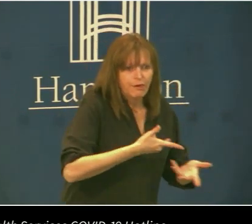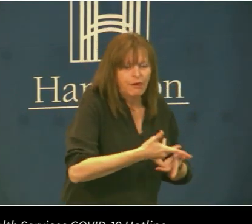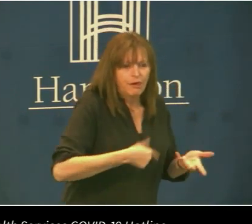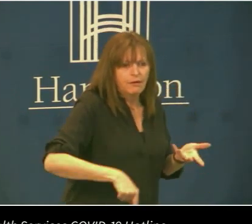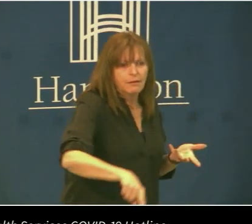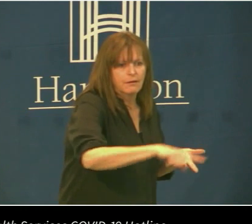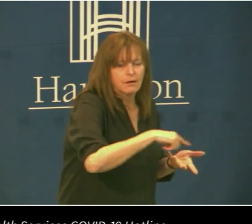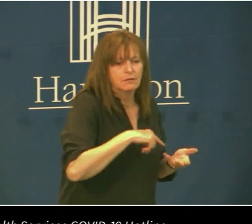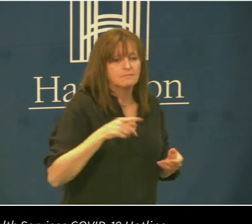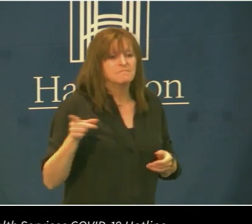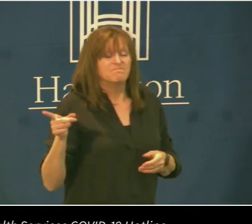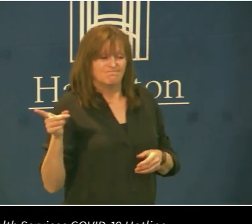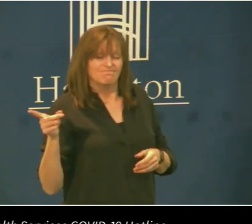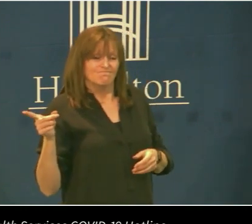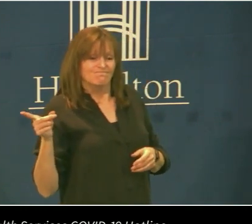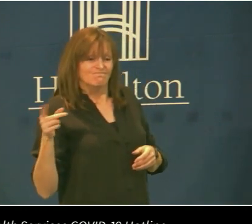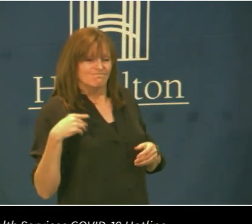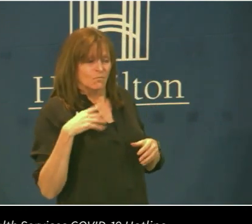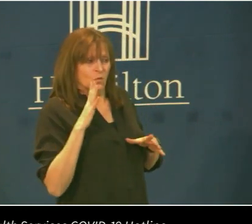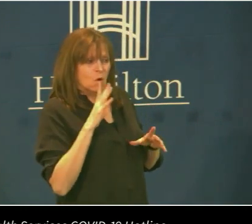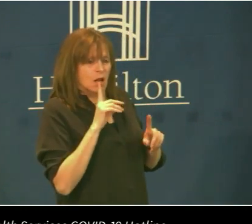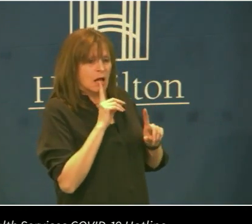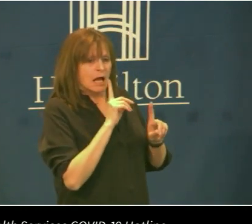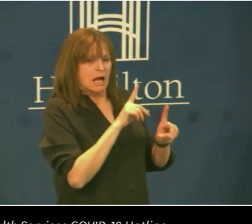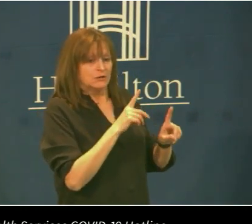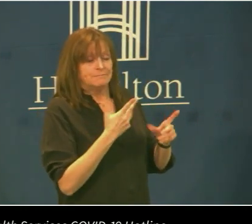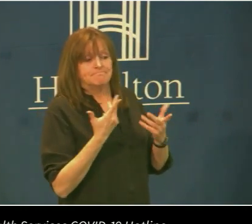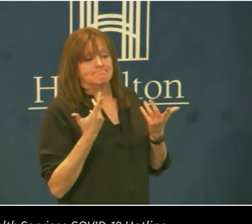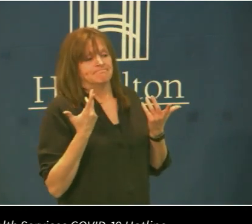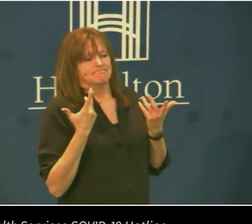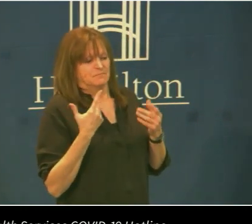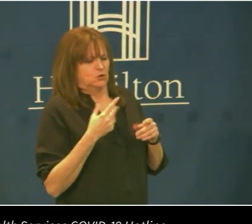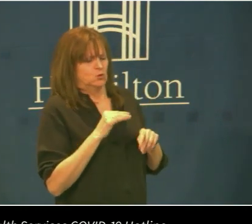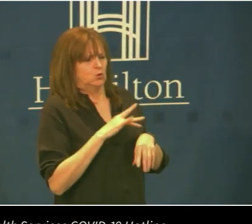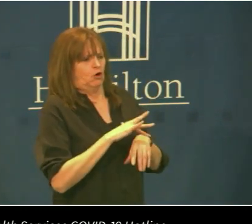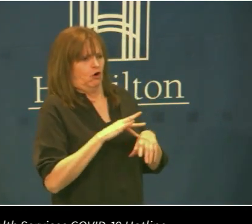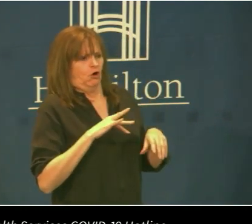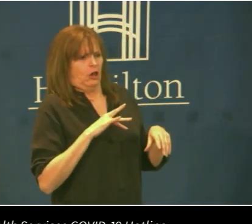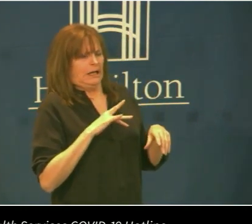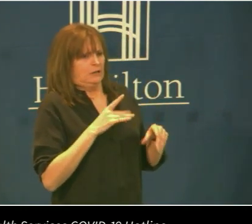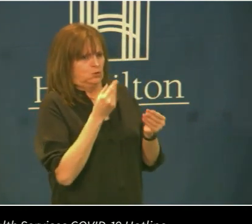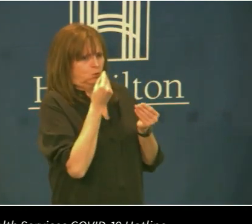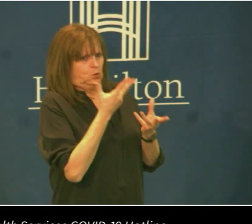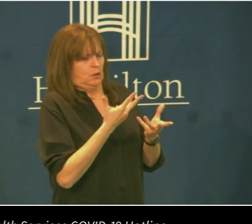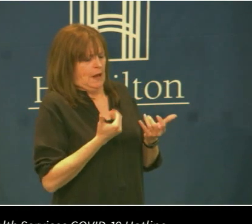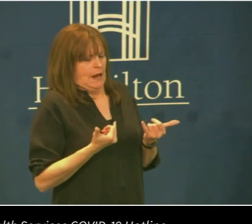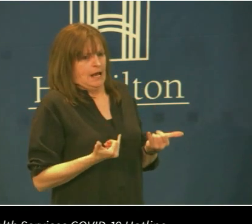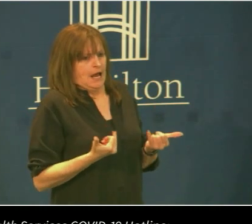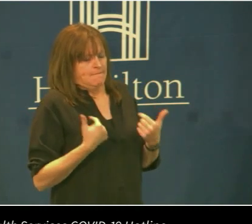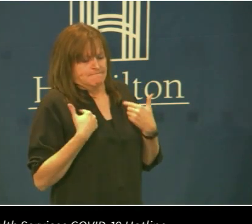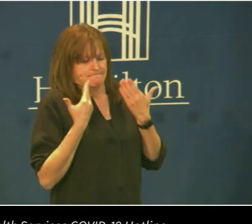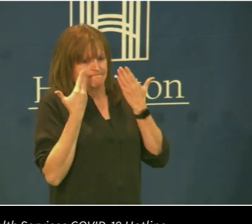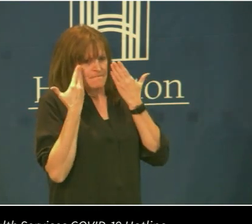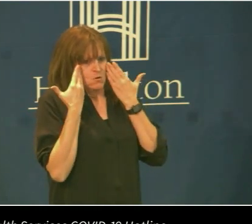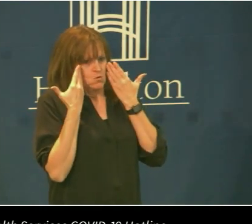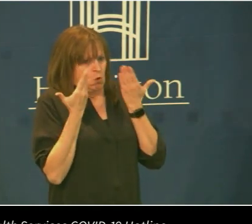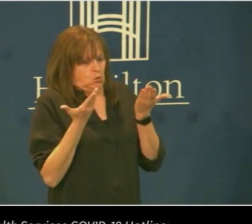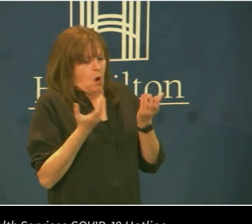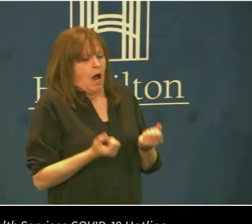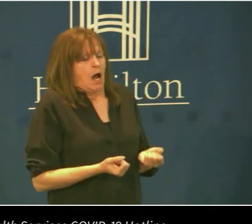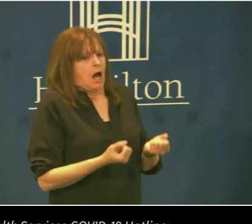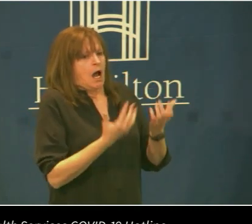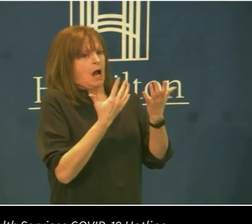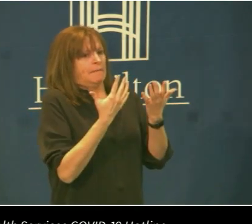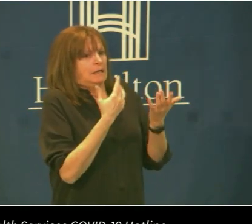literally, of investigating this. So at this point, we don't know that. We're still working with St. Joe's,